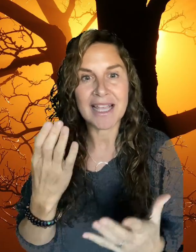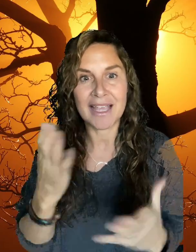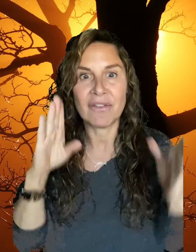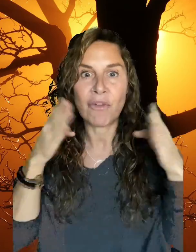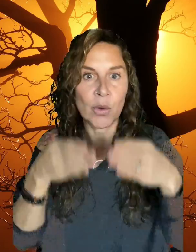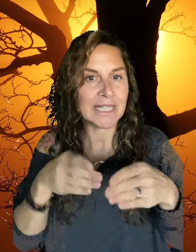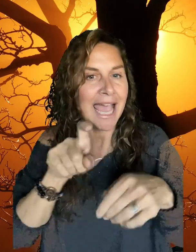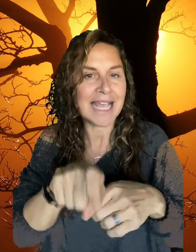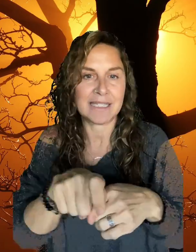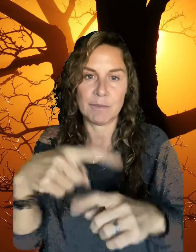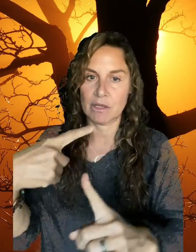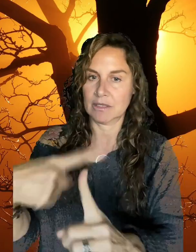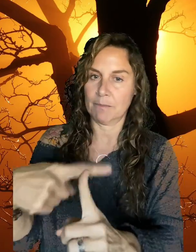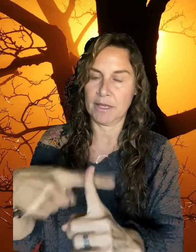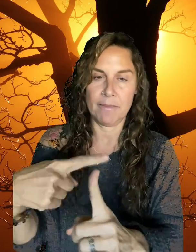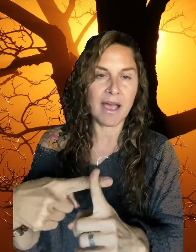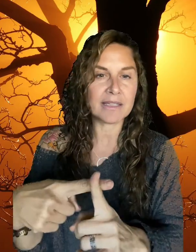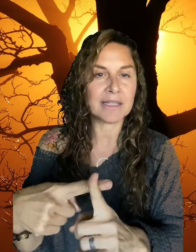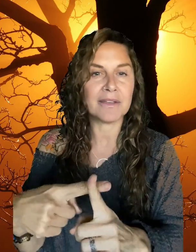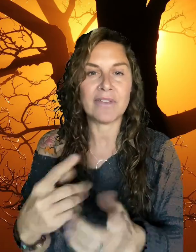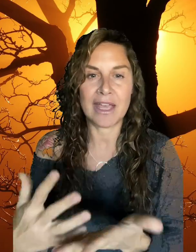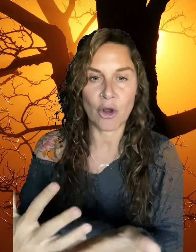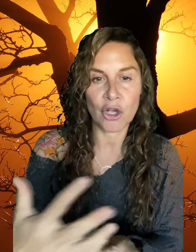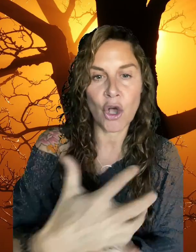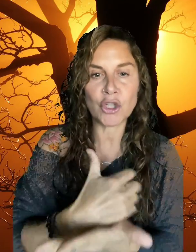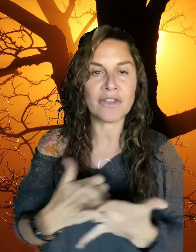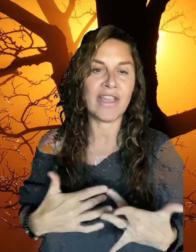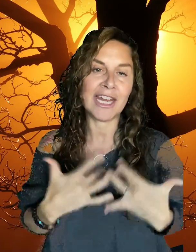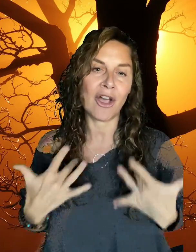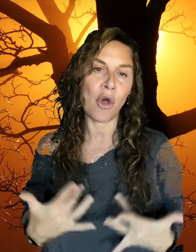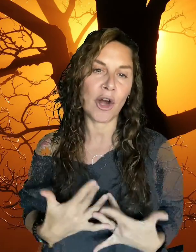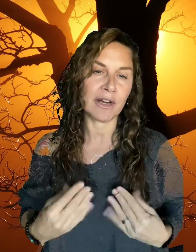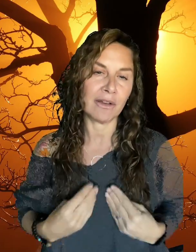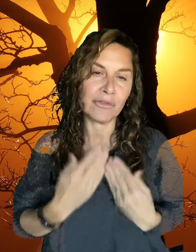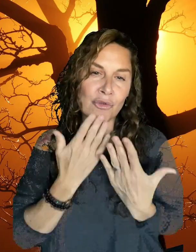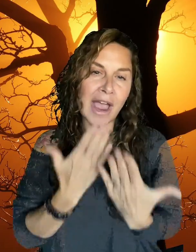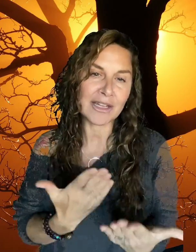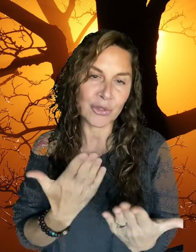the focus has to be on something positive and on cultivating a heart of gratitude.